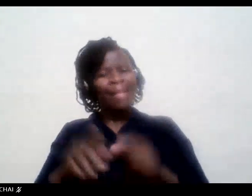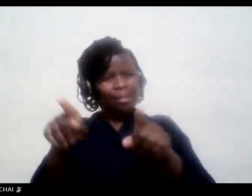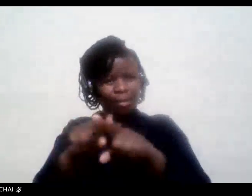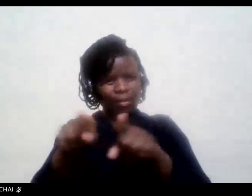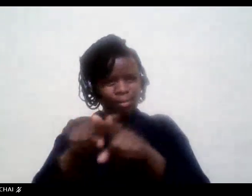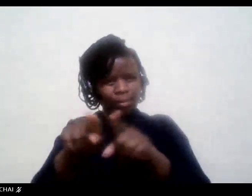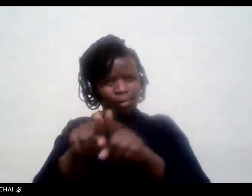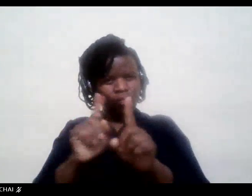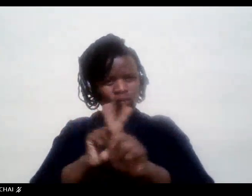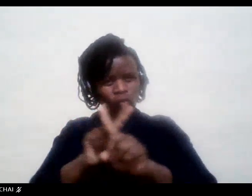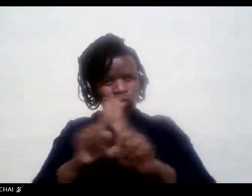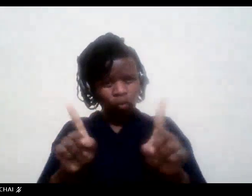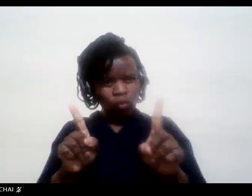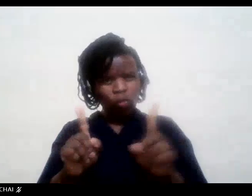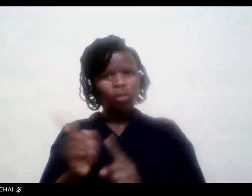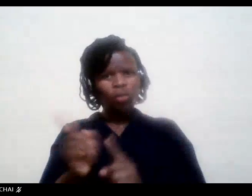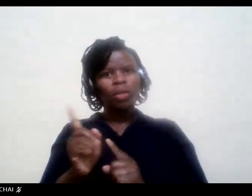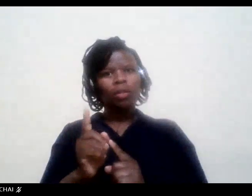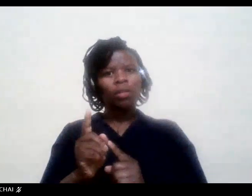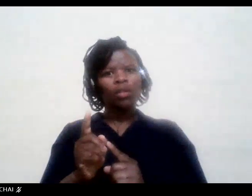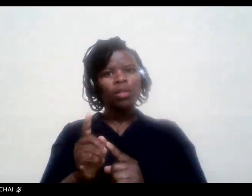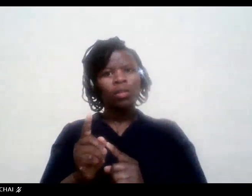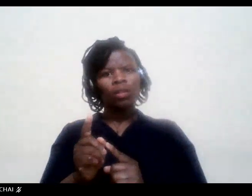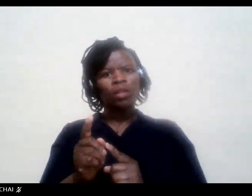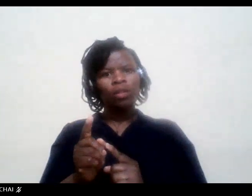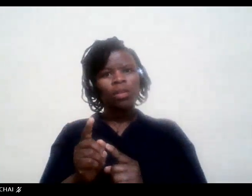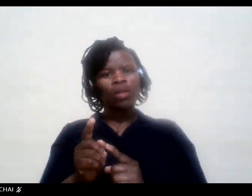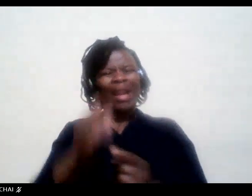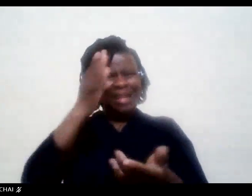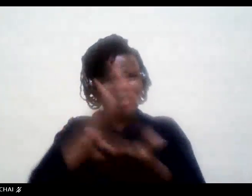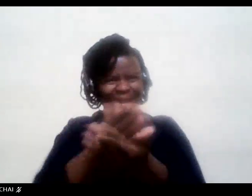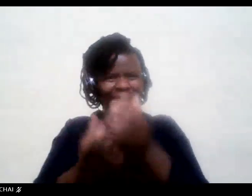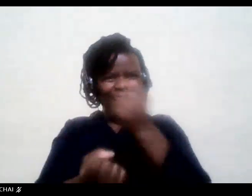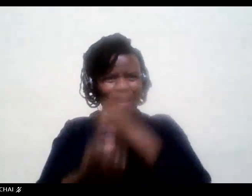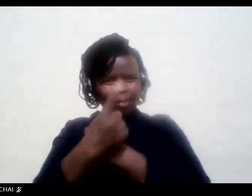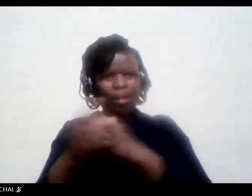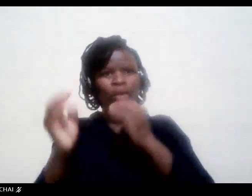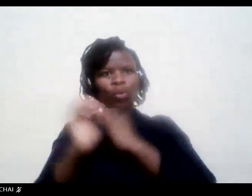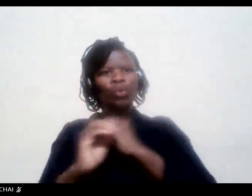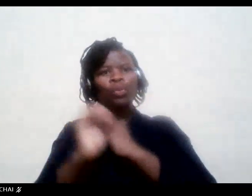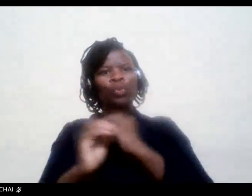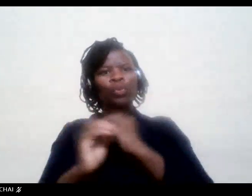what was really happening. Yeah. It's in fact, when you read section 27,